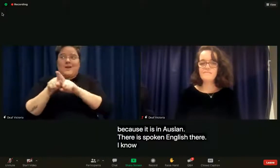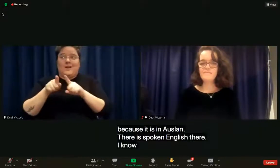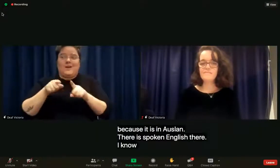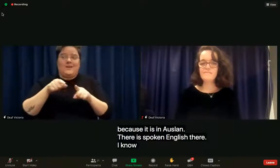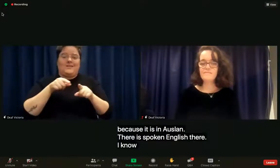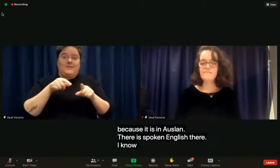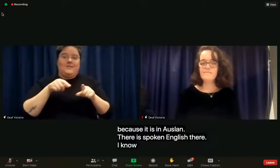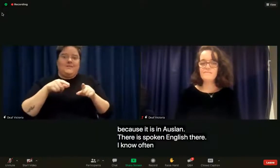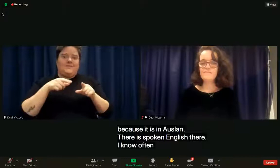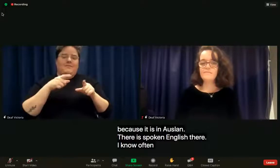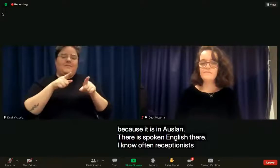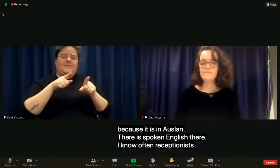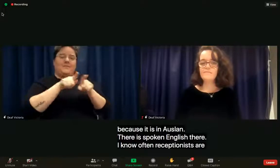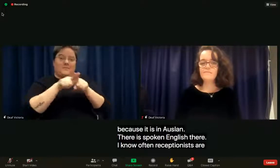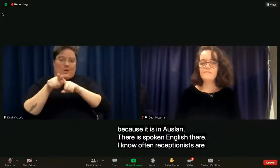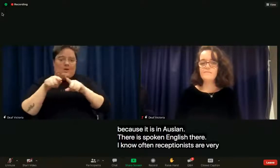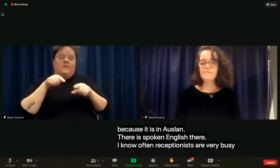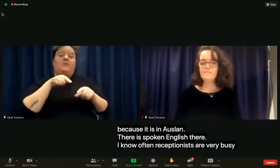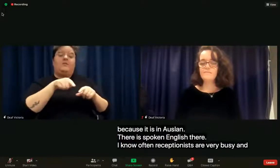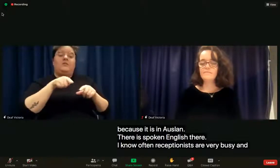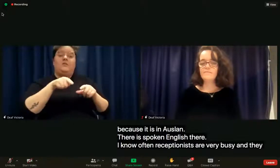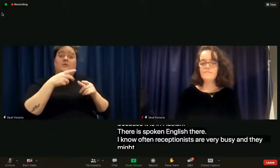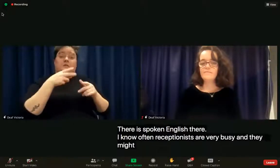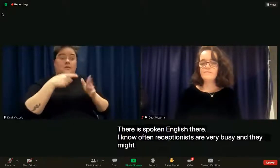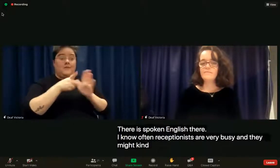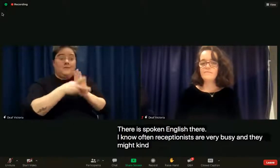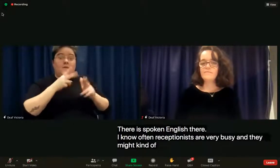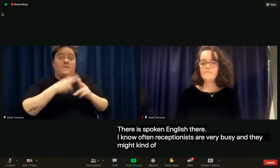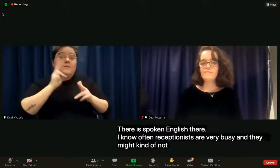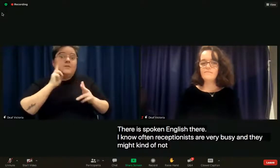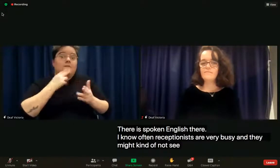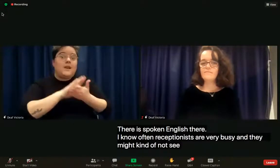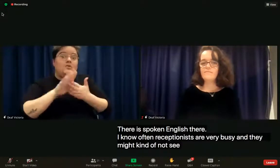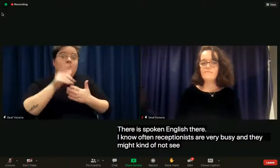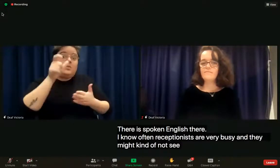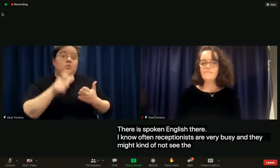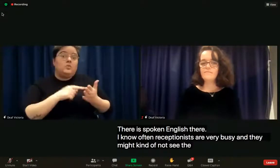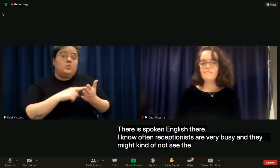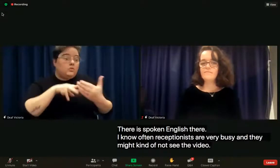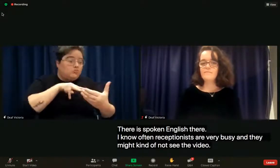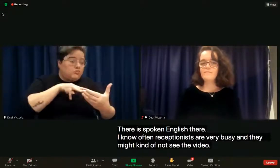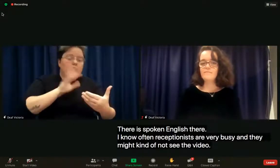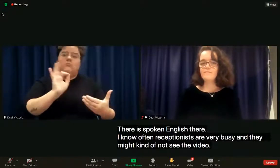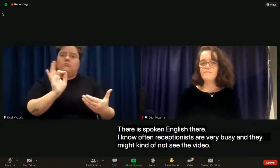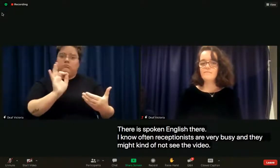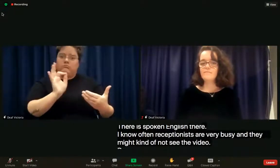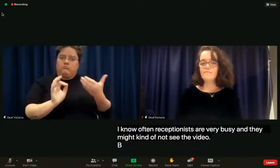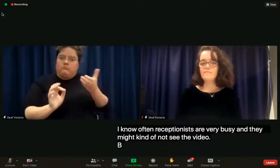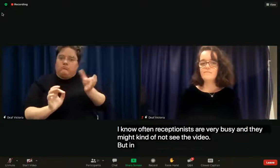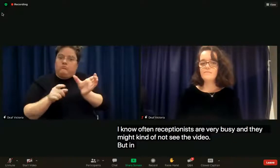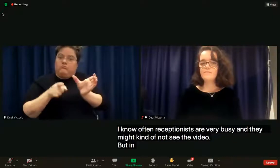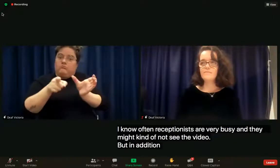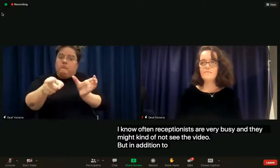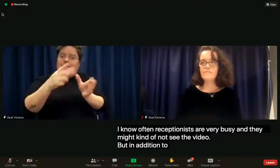not see the video, but in addition to that, the video is really